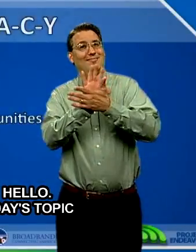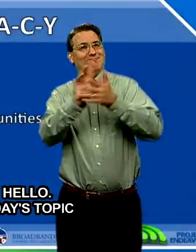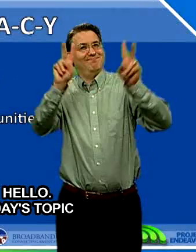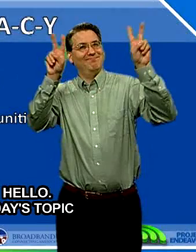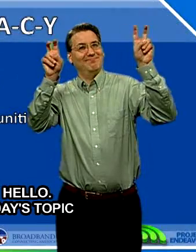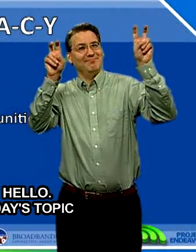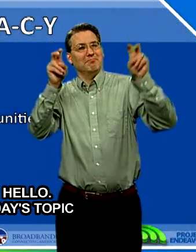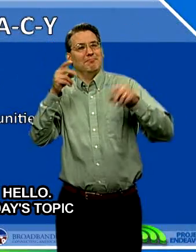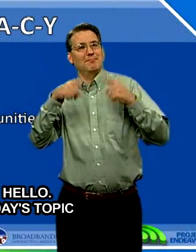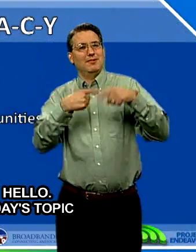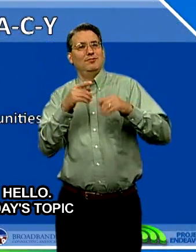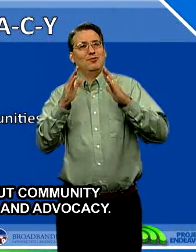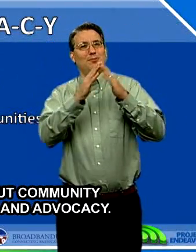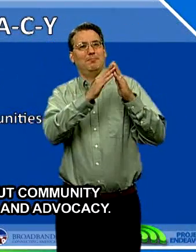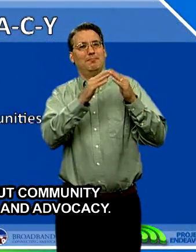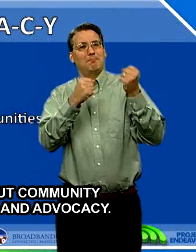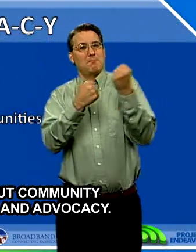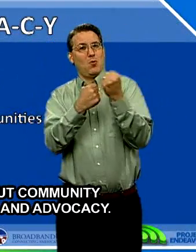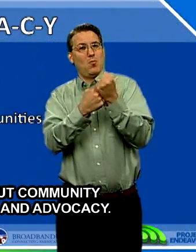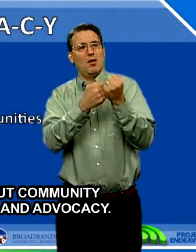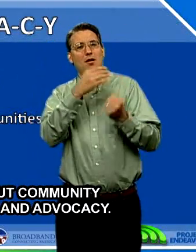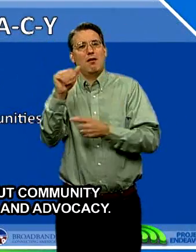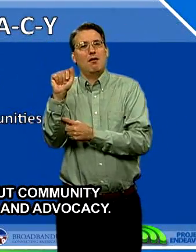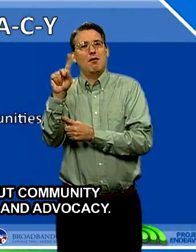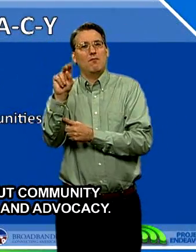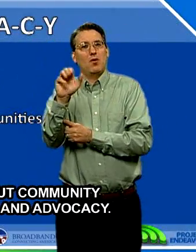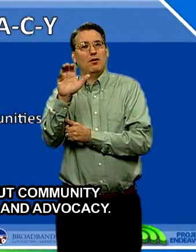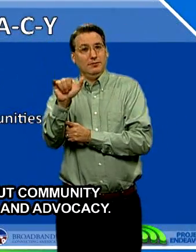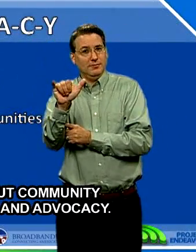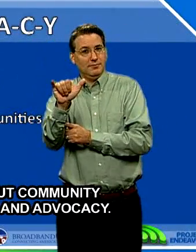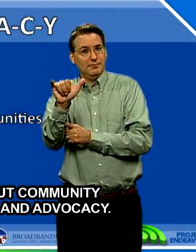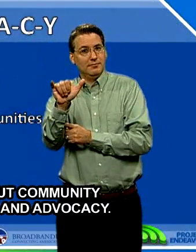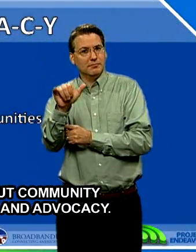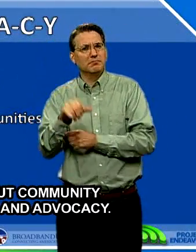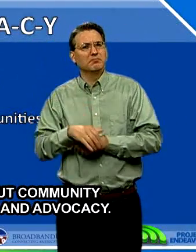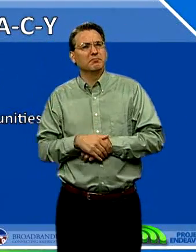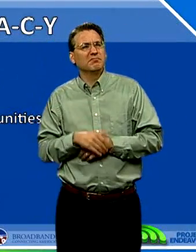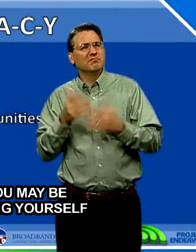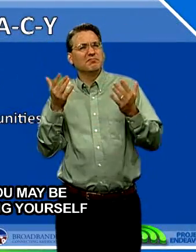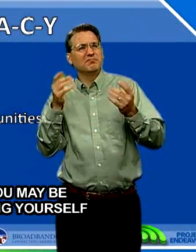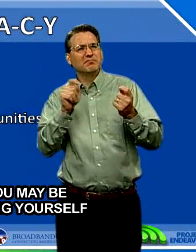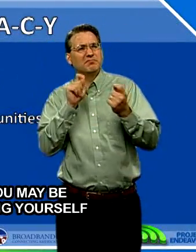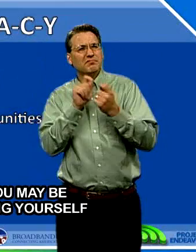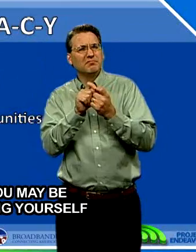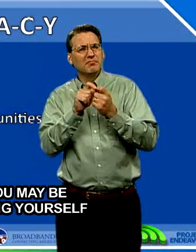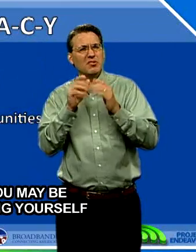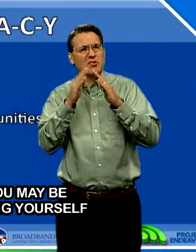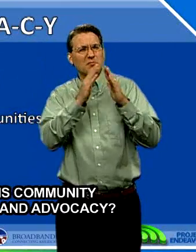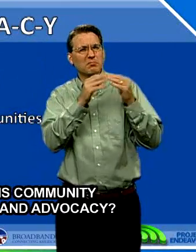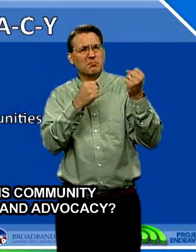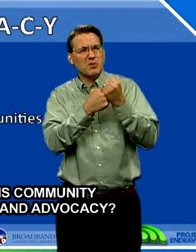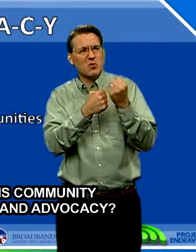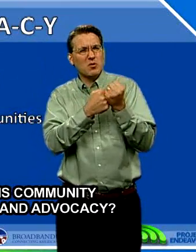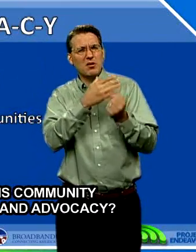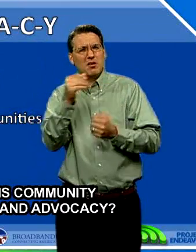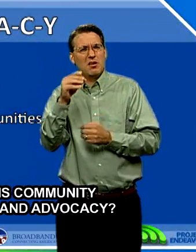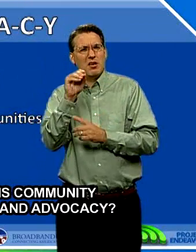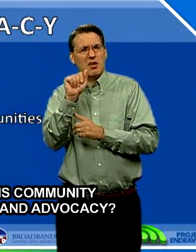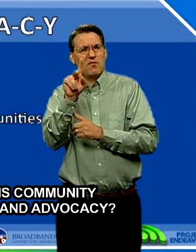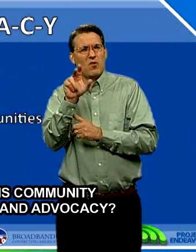Hello, today's topic is about community support and advocacy. Now you may be asking yourself, what is community support and